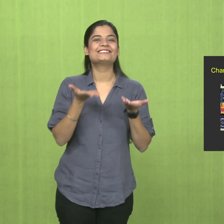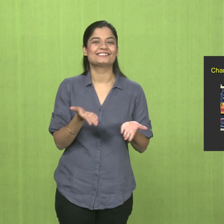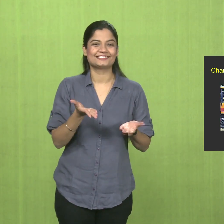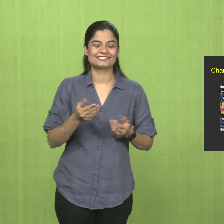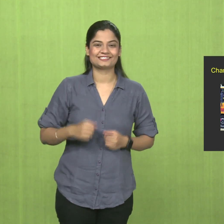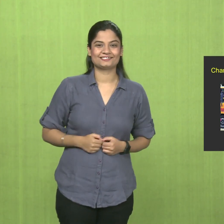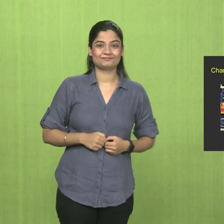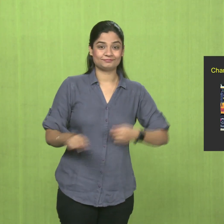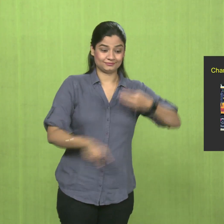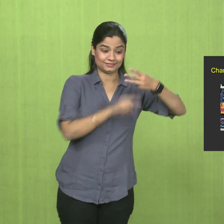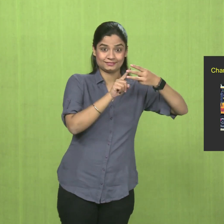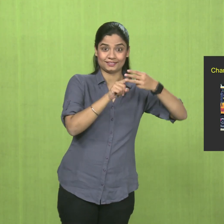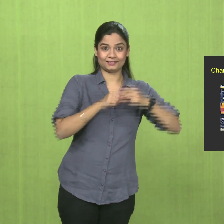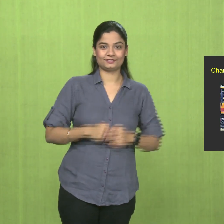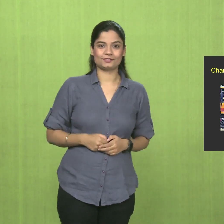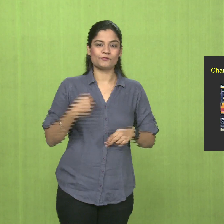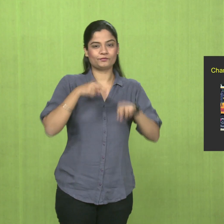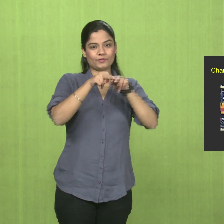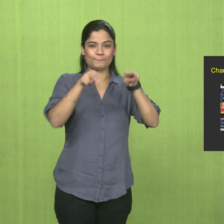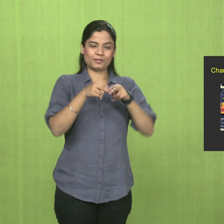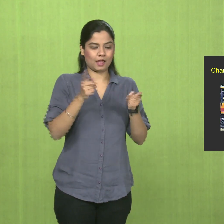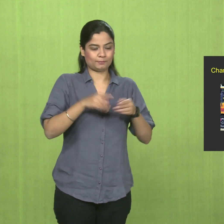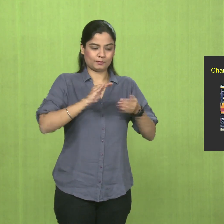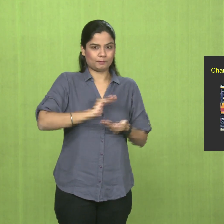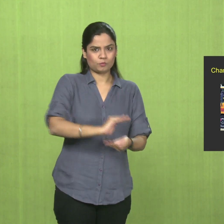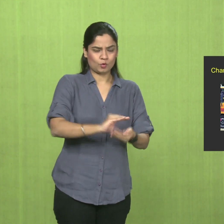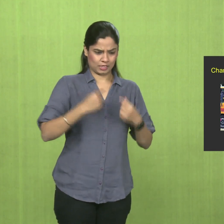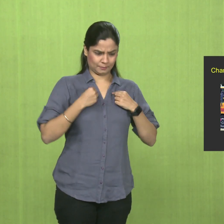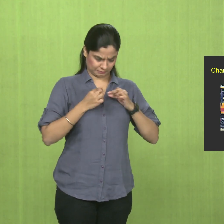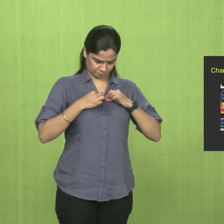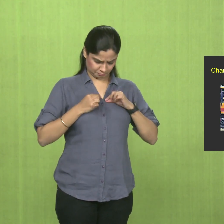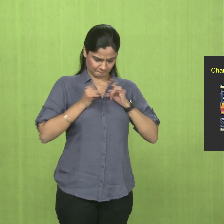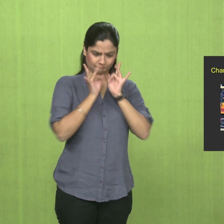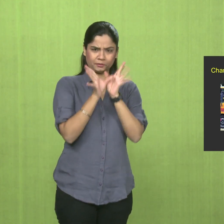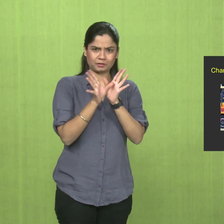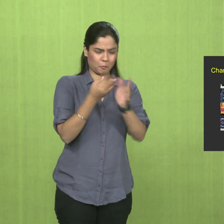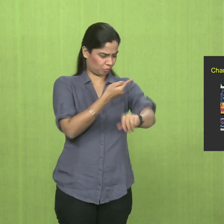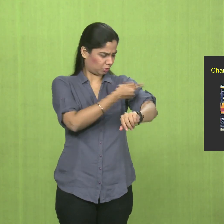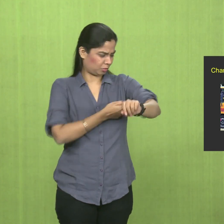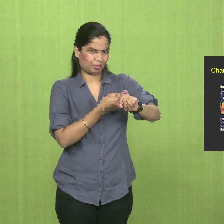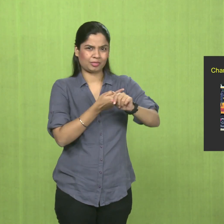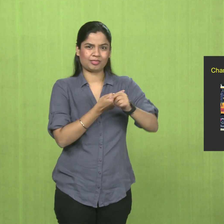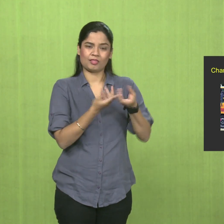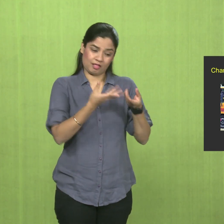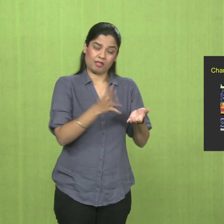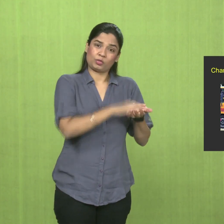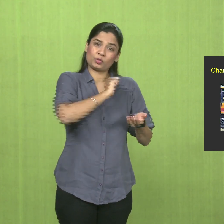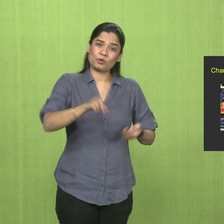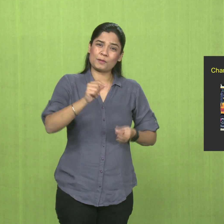in commuting on a daily basis. Third thing, in our family, a button breaks of a shirt or anything